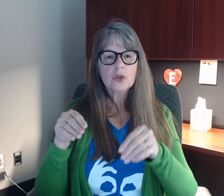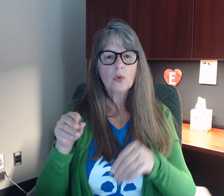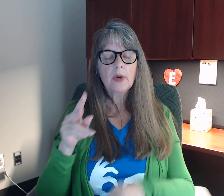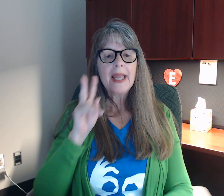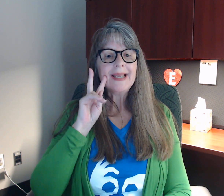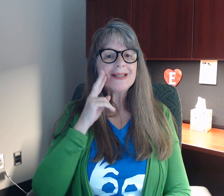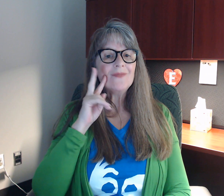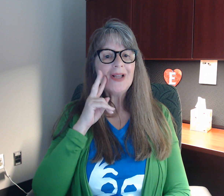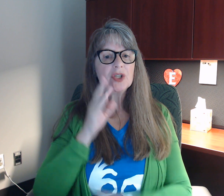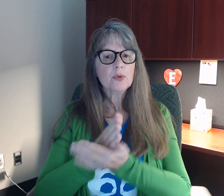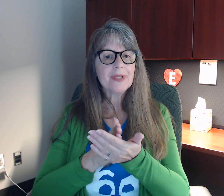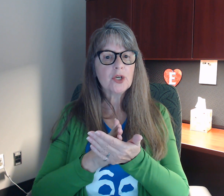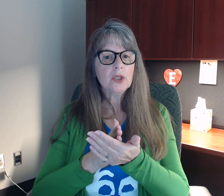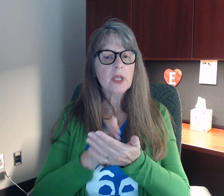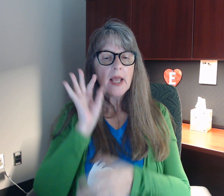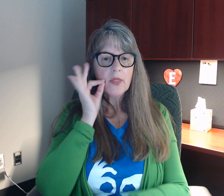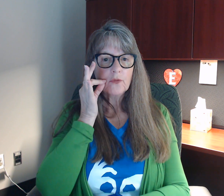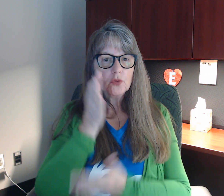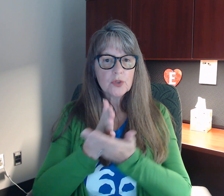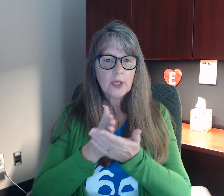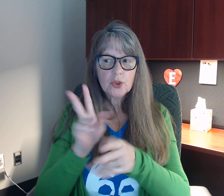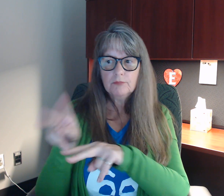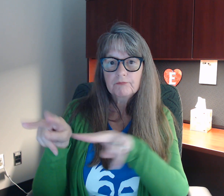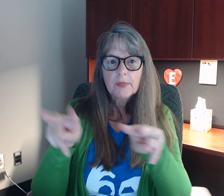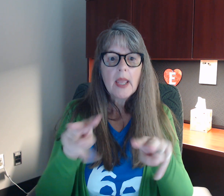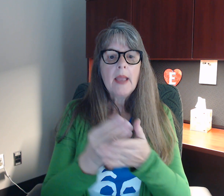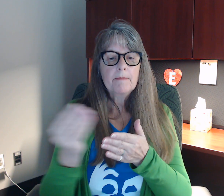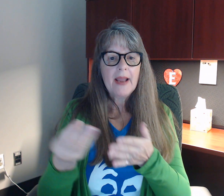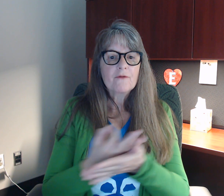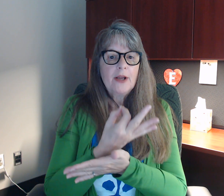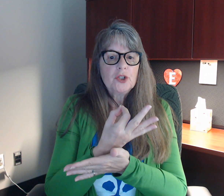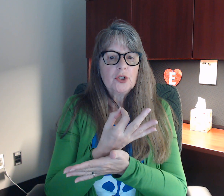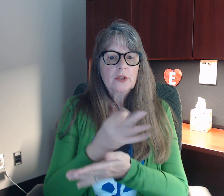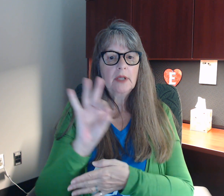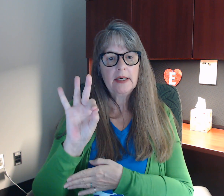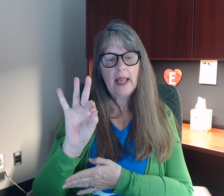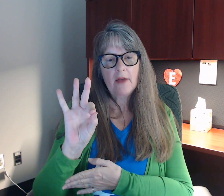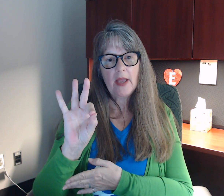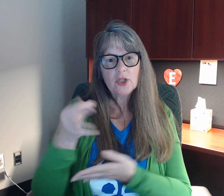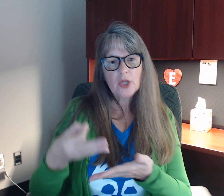store, into the vegetable section and the fruit section, and buy it fresh. I did an F-hand shape and